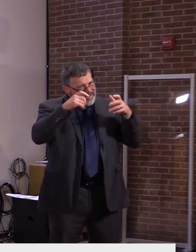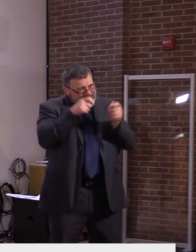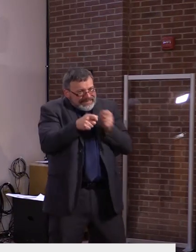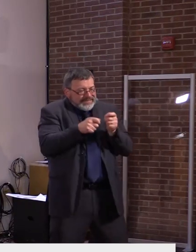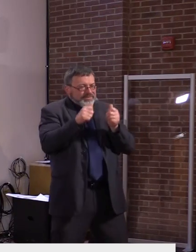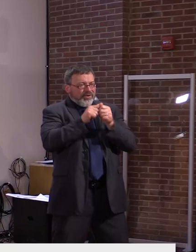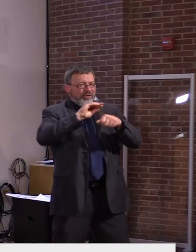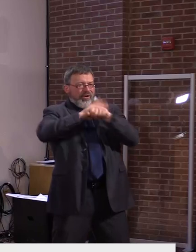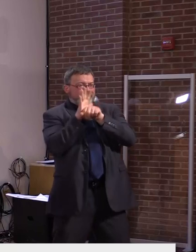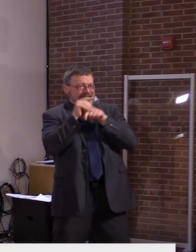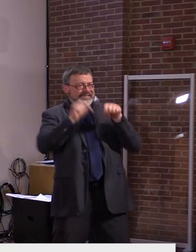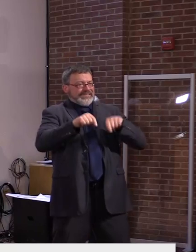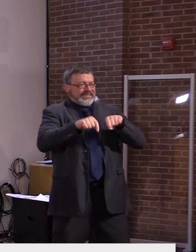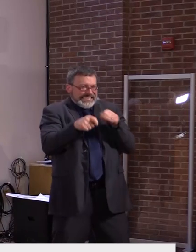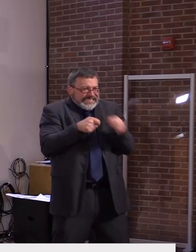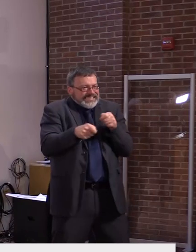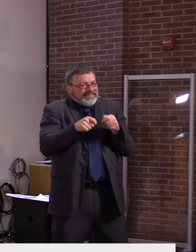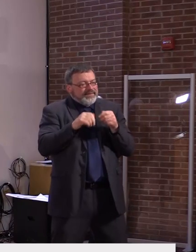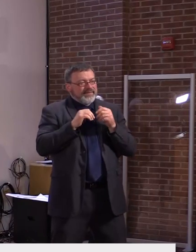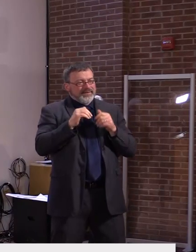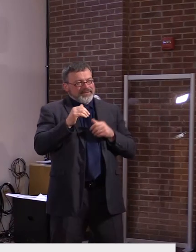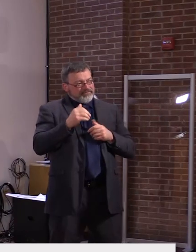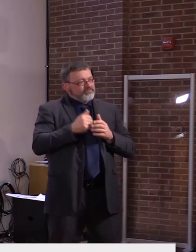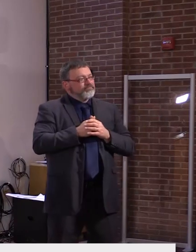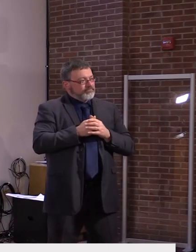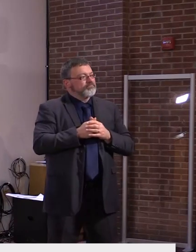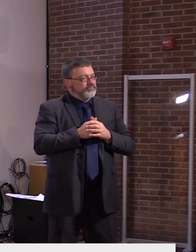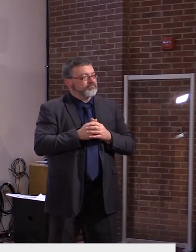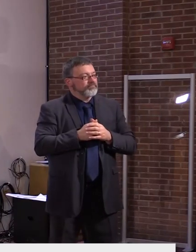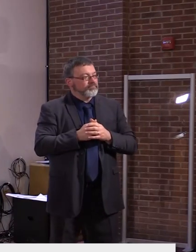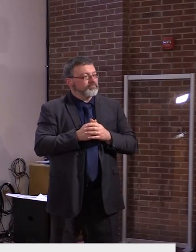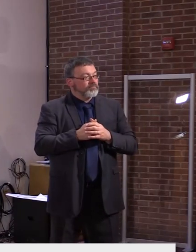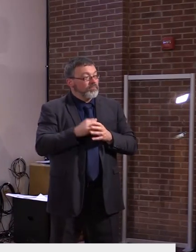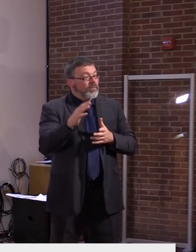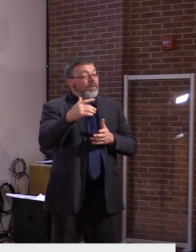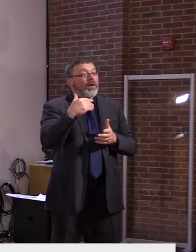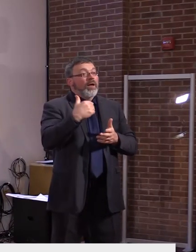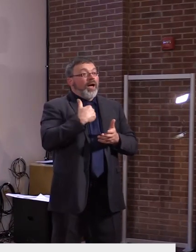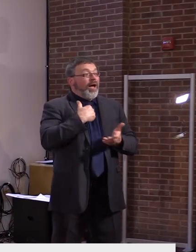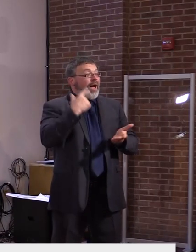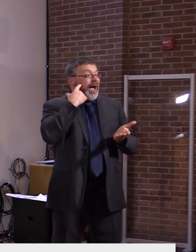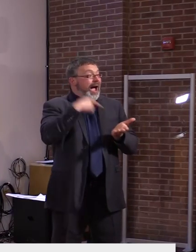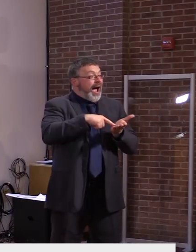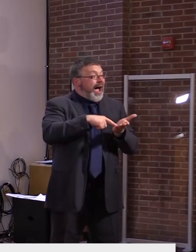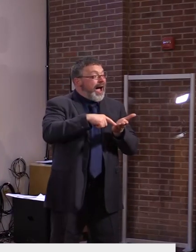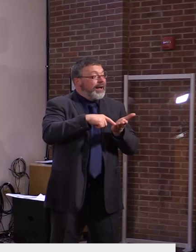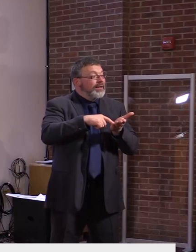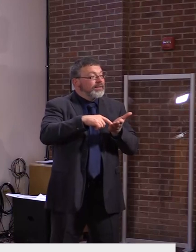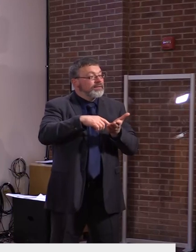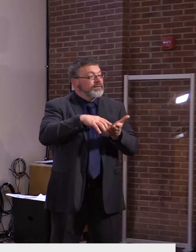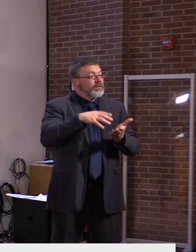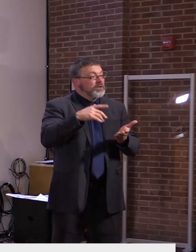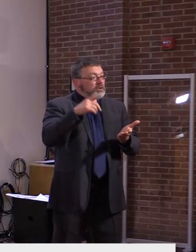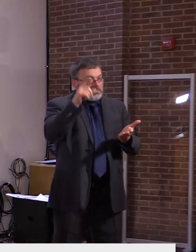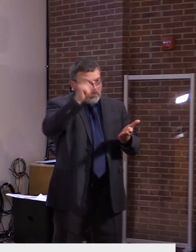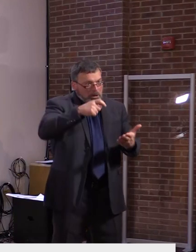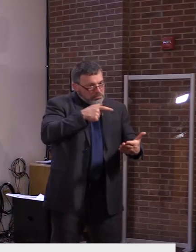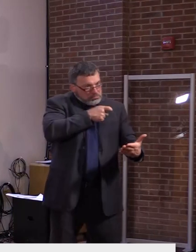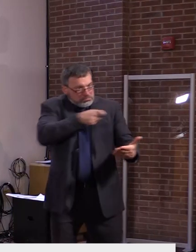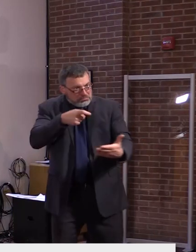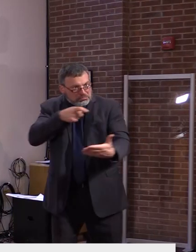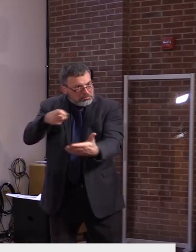Contrary to public opinion, you don't need to disinfect candy, but do have kids wash their hands before eating any